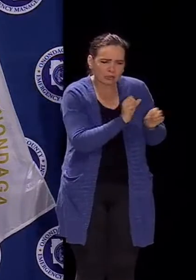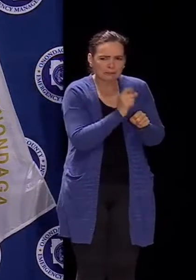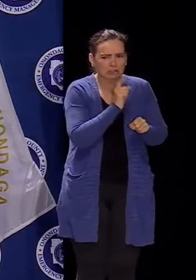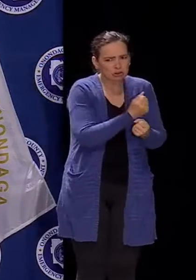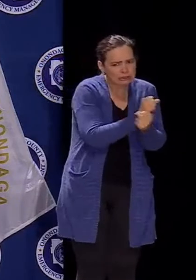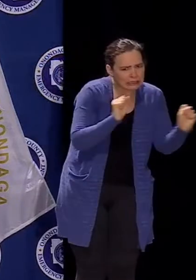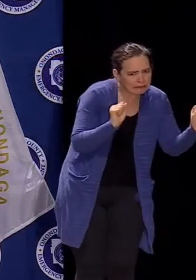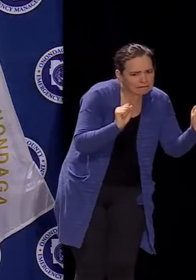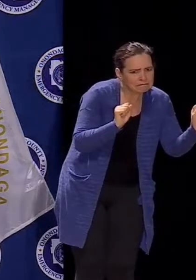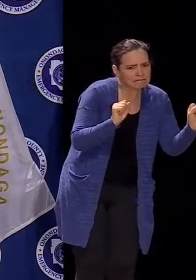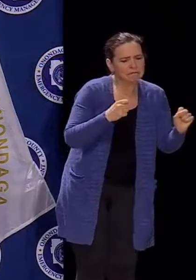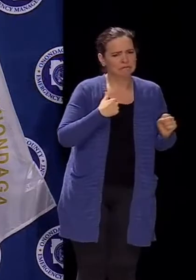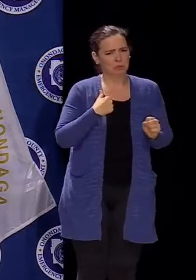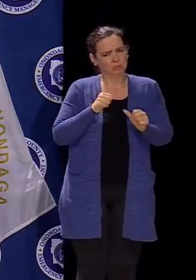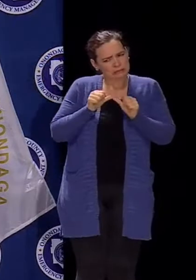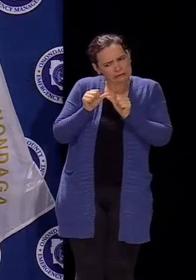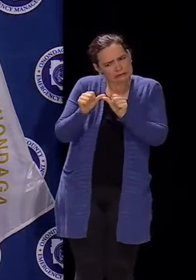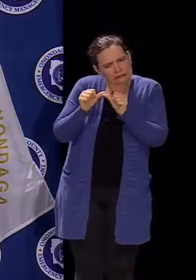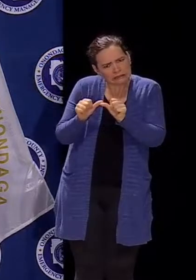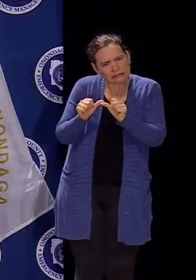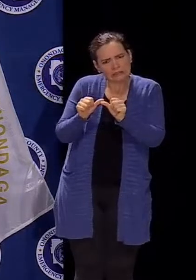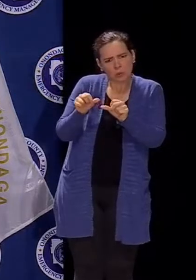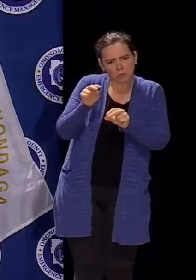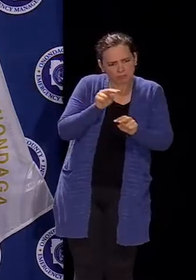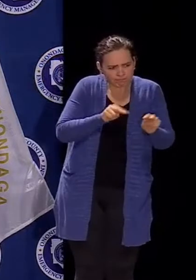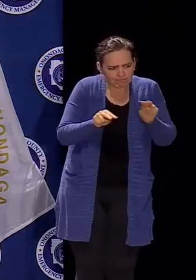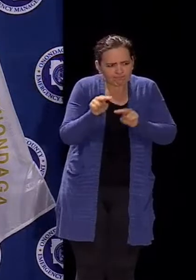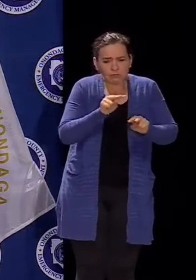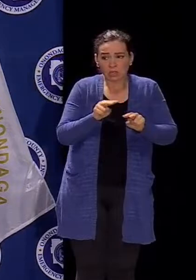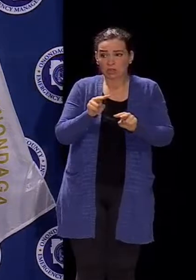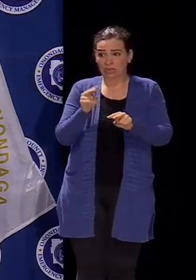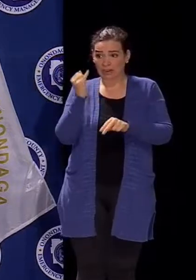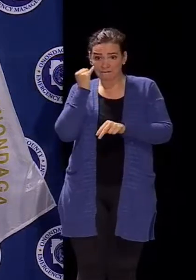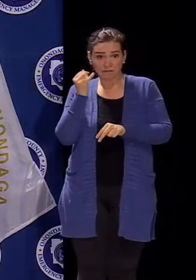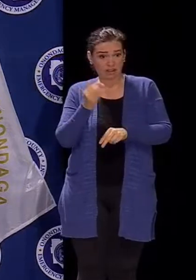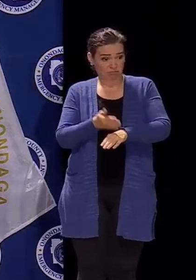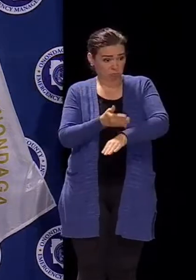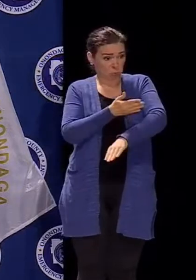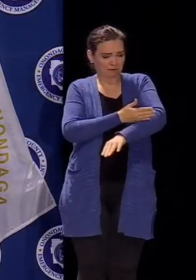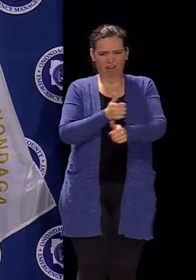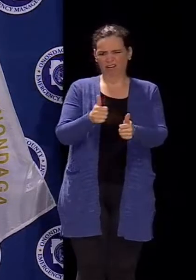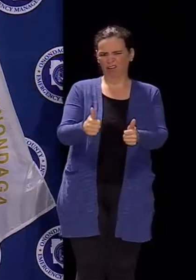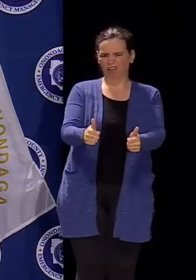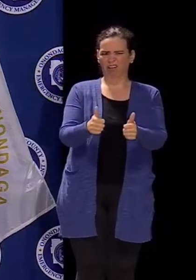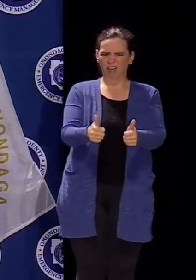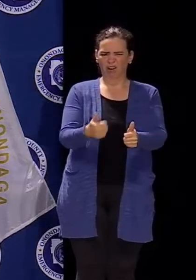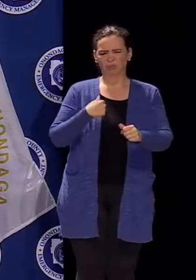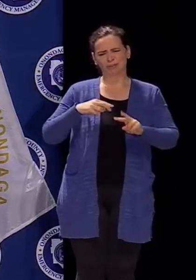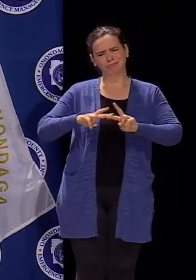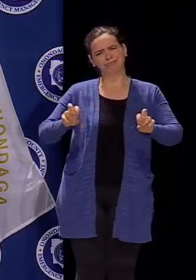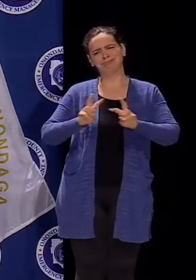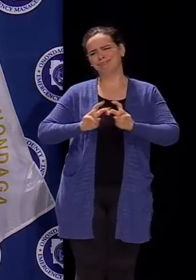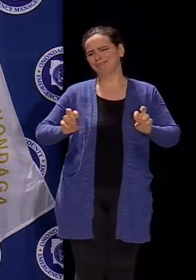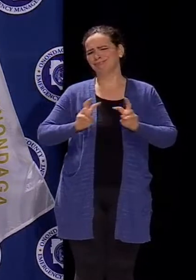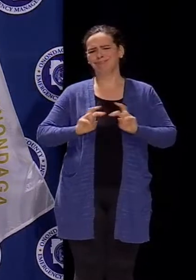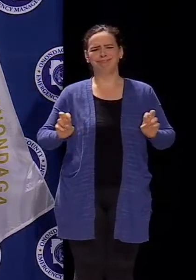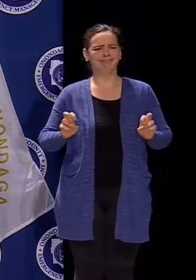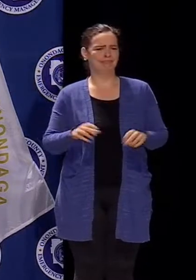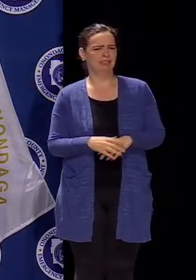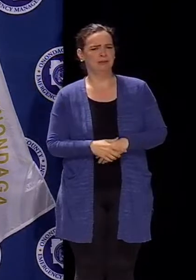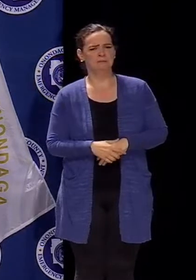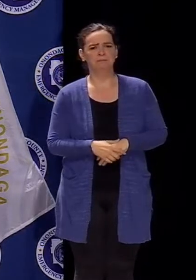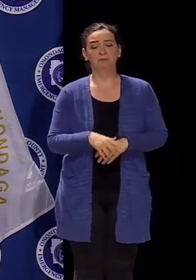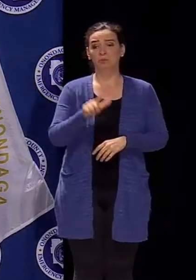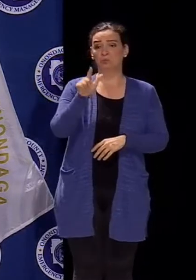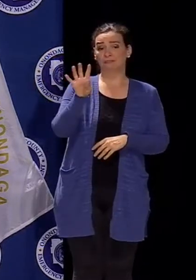to continue to make progress there. We've made progress, but we need to watch that very closely. So 24 out of 30 there,